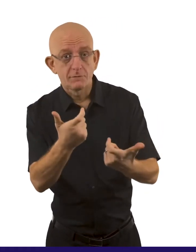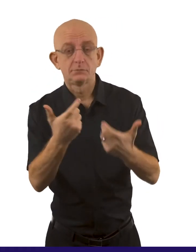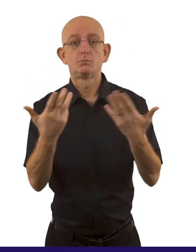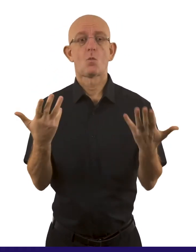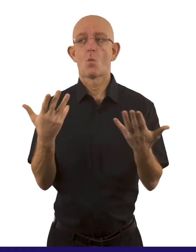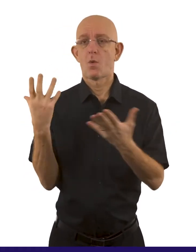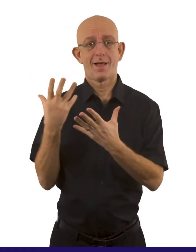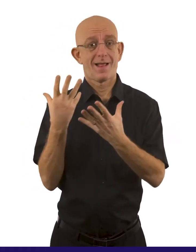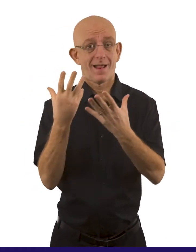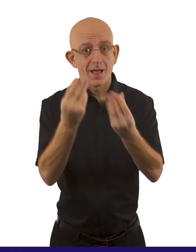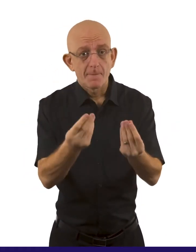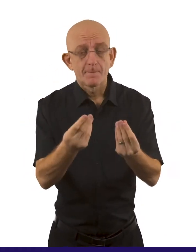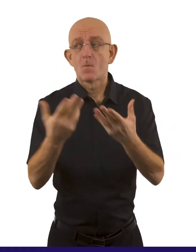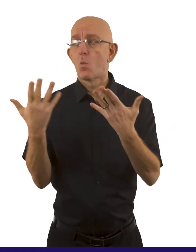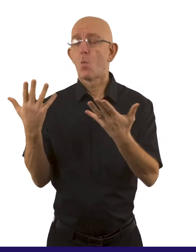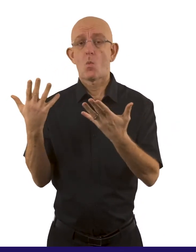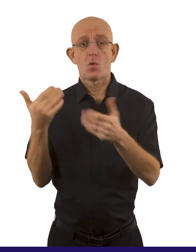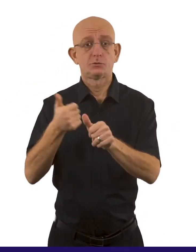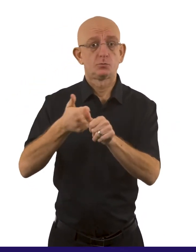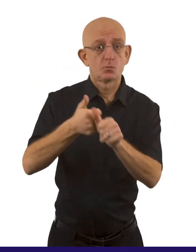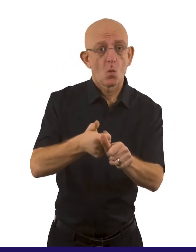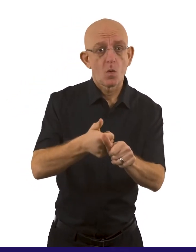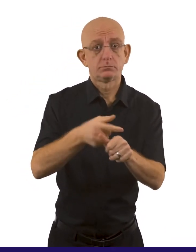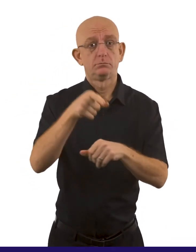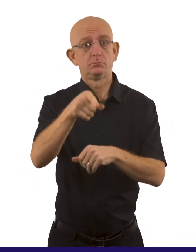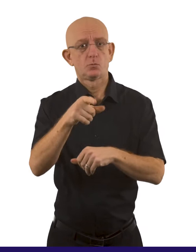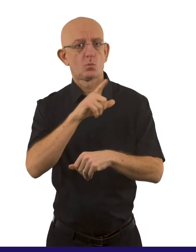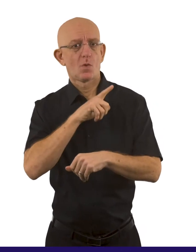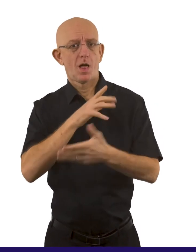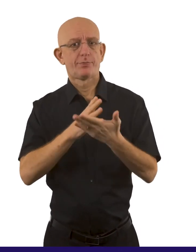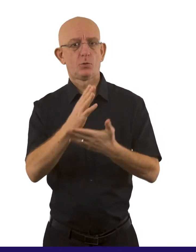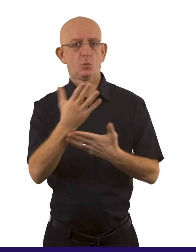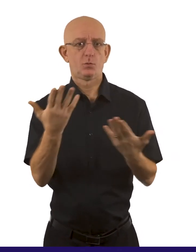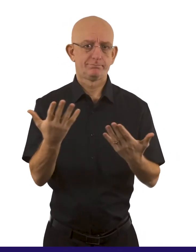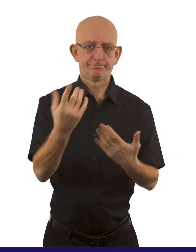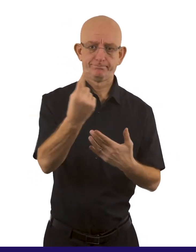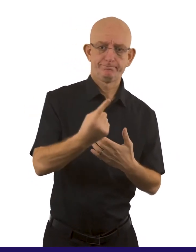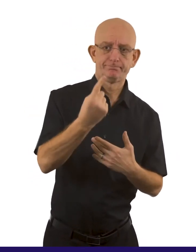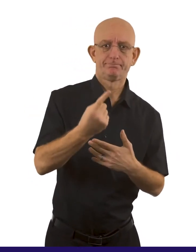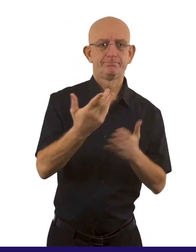help or support to anyone because they have long-term physical or mental health conditions or